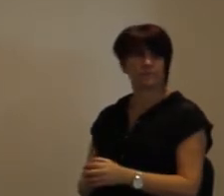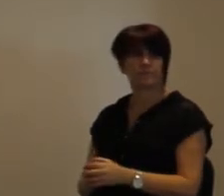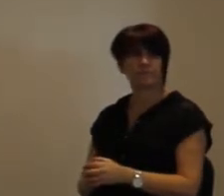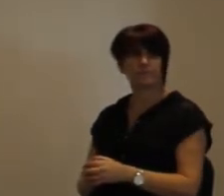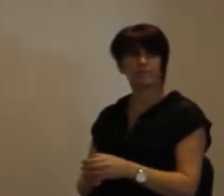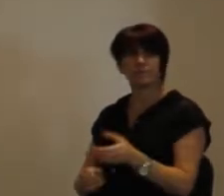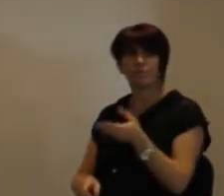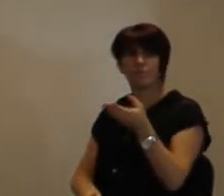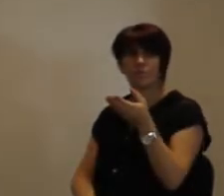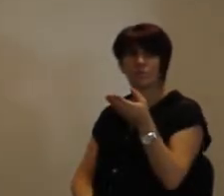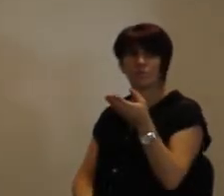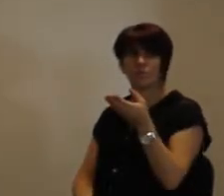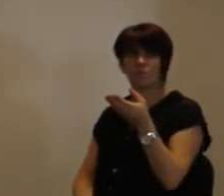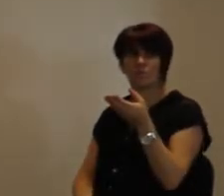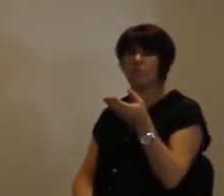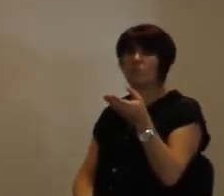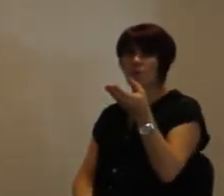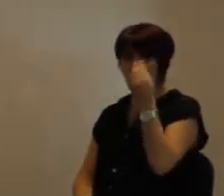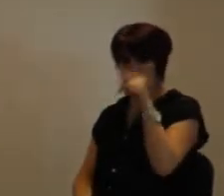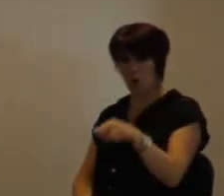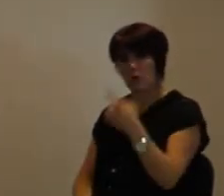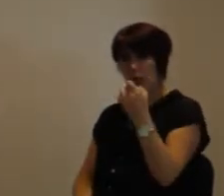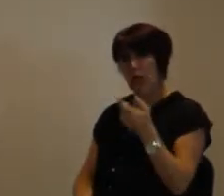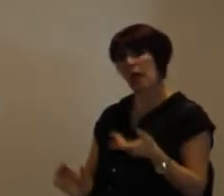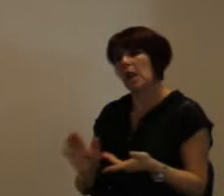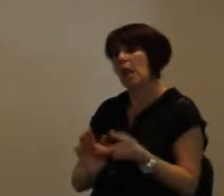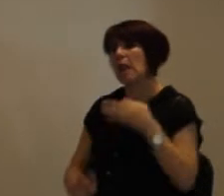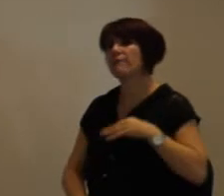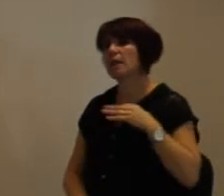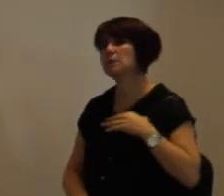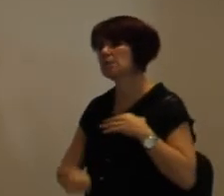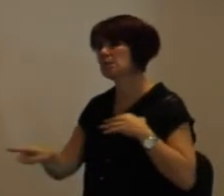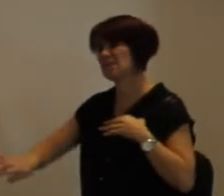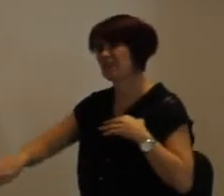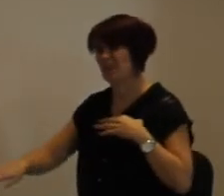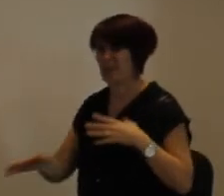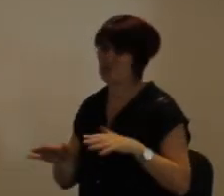The learner should not, as I mentioned, should not have an unfair advantage over other learners.